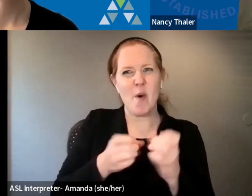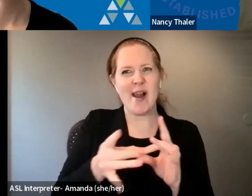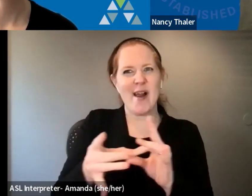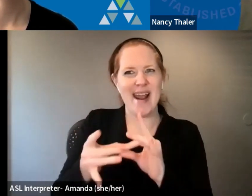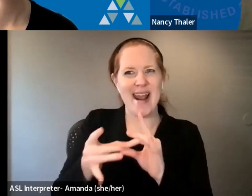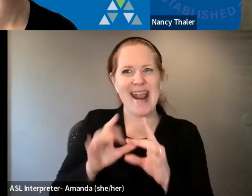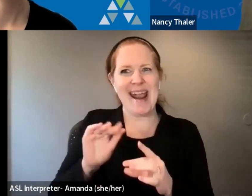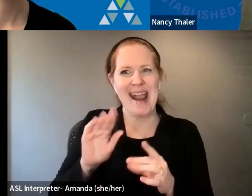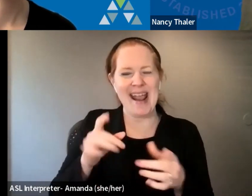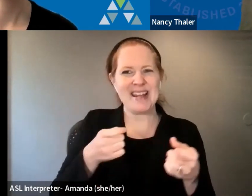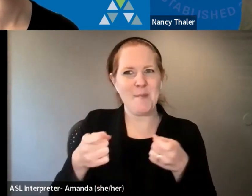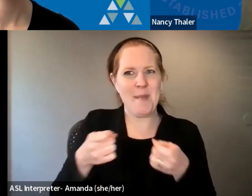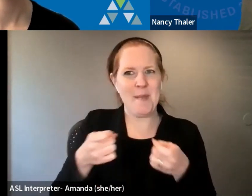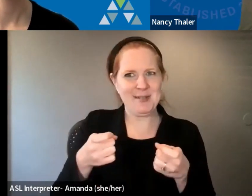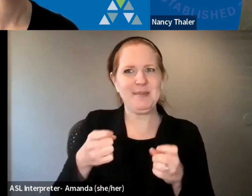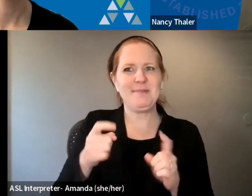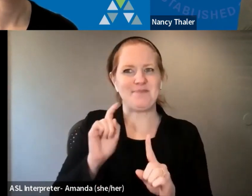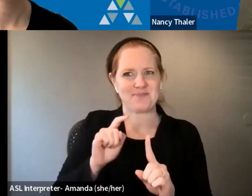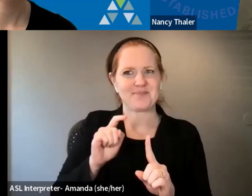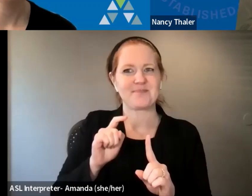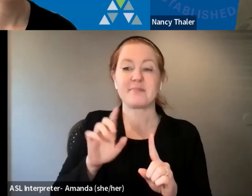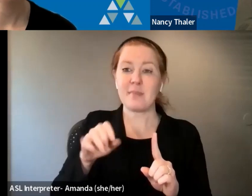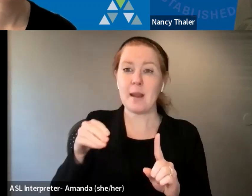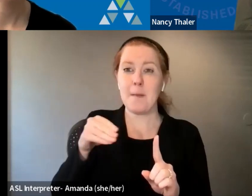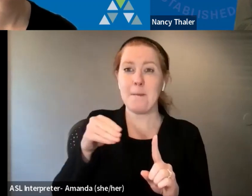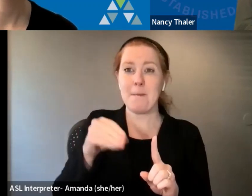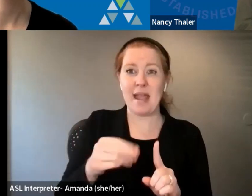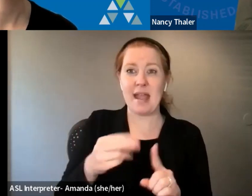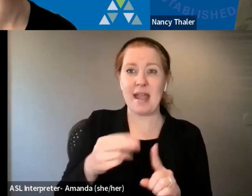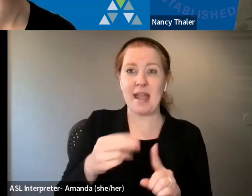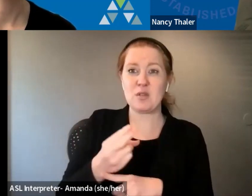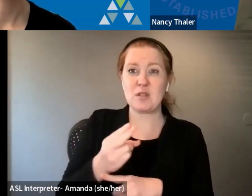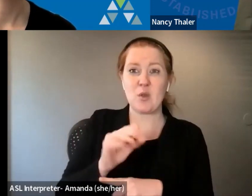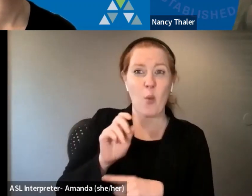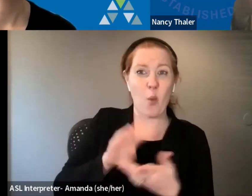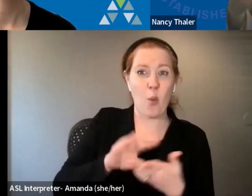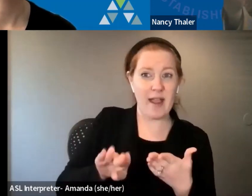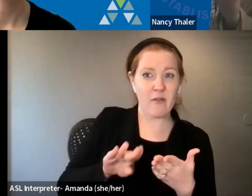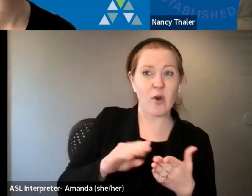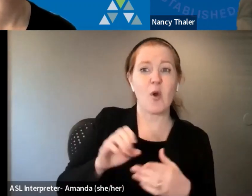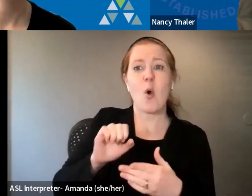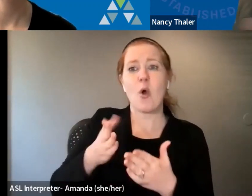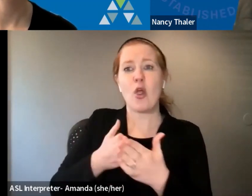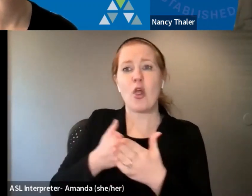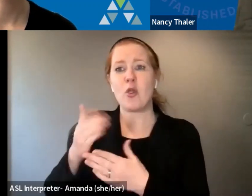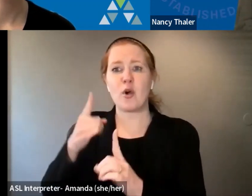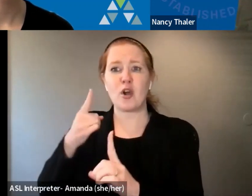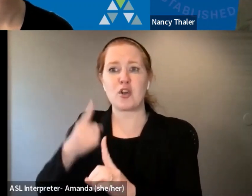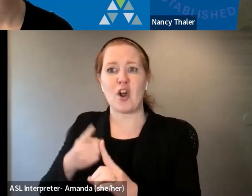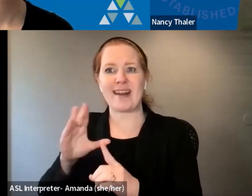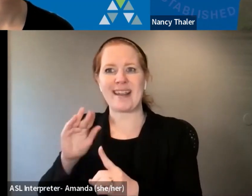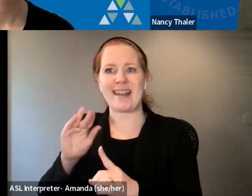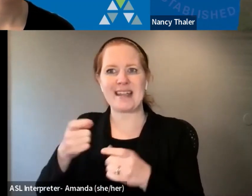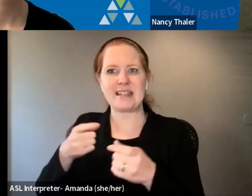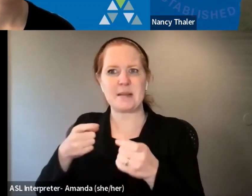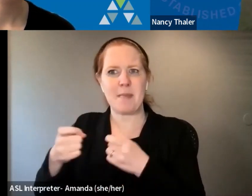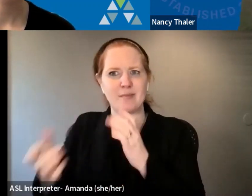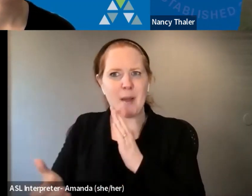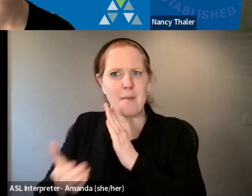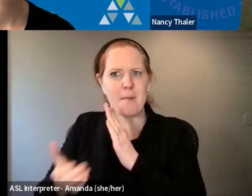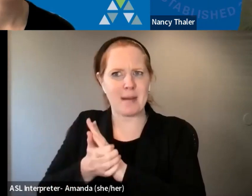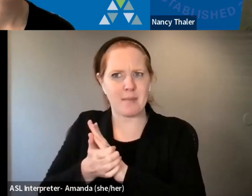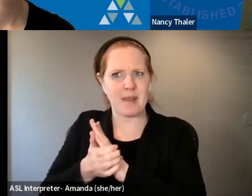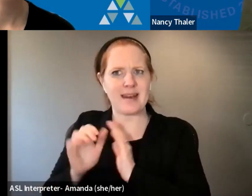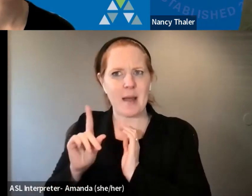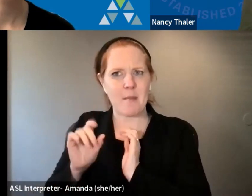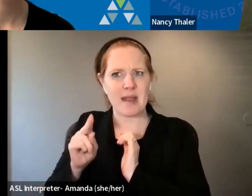it's called, and that can be paid for in the waiver, or it can be paid through a targeted case management amendment. And